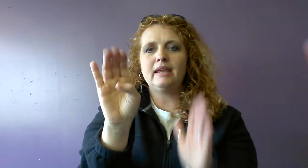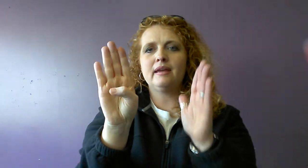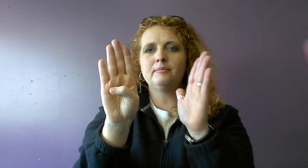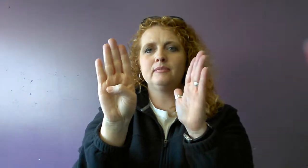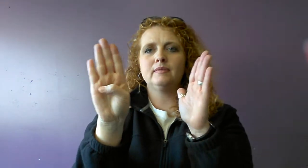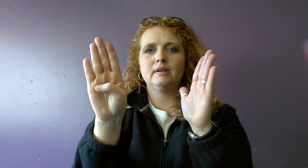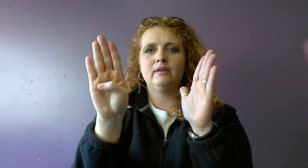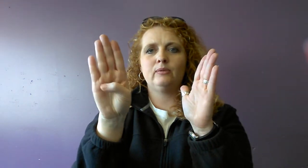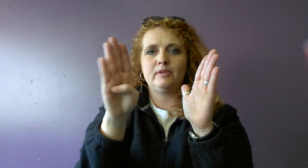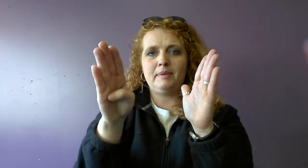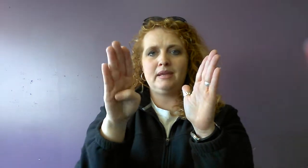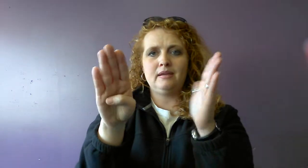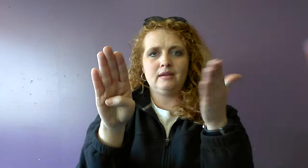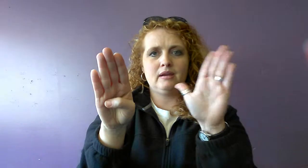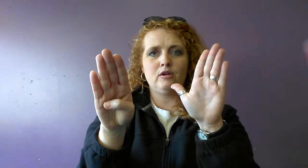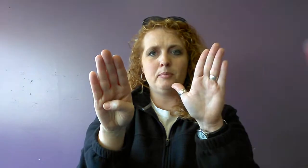Bellingham is with a B and an open B.